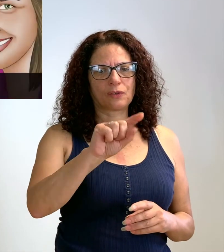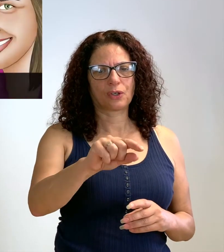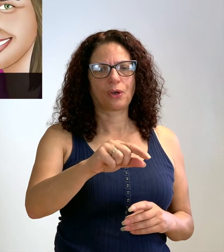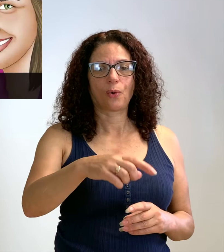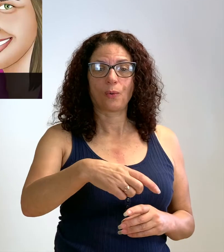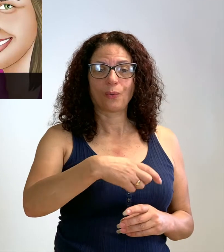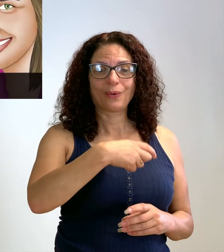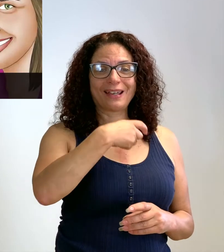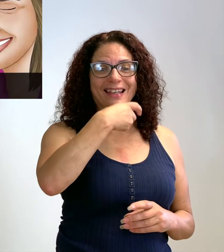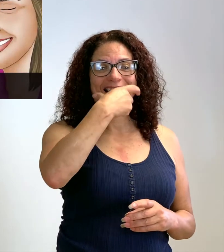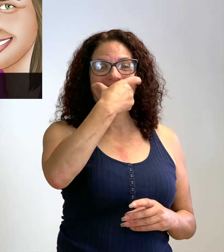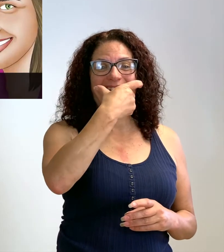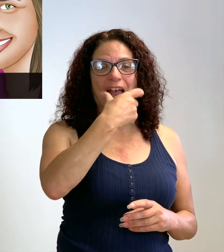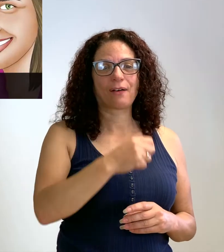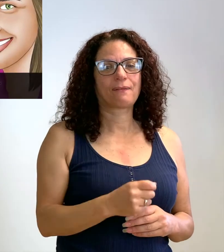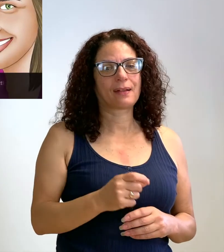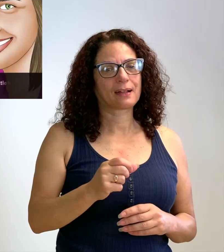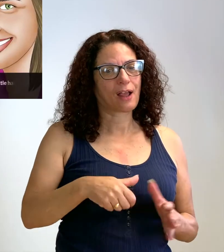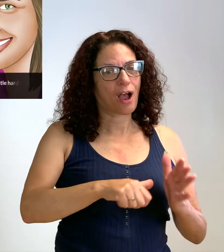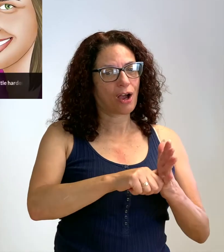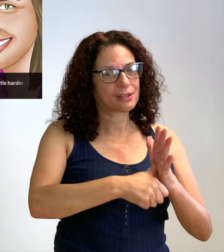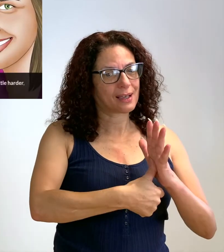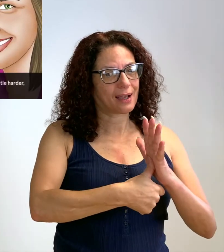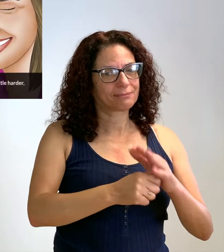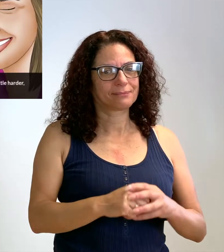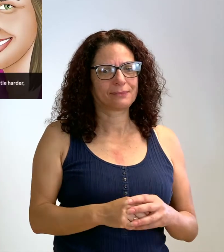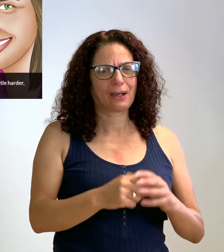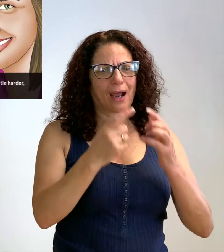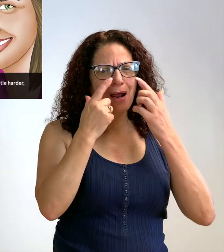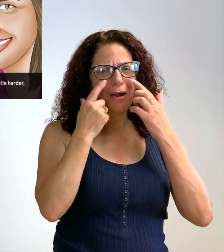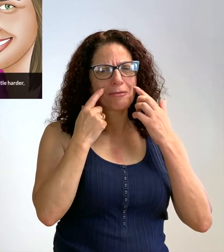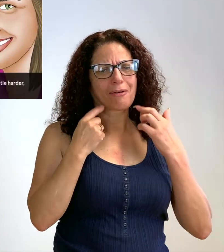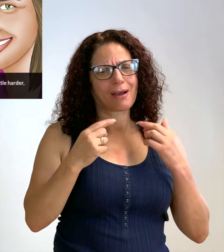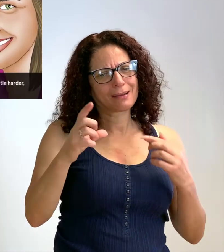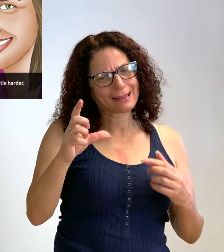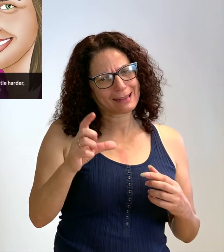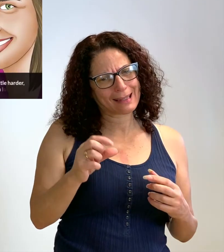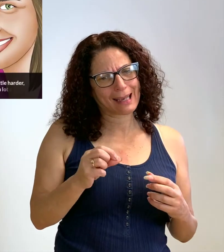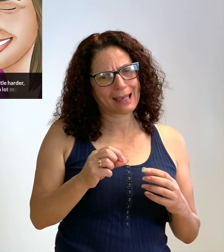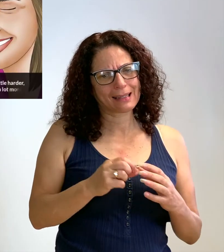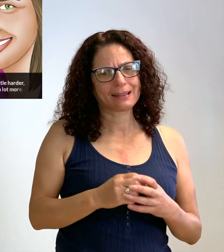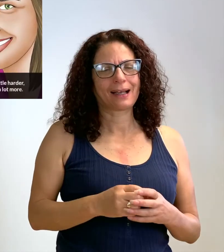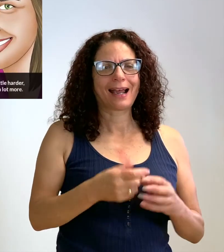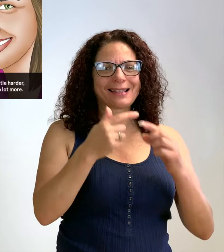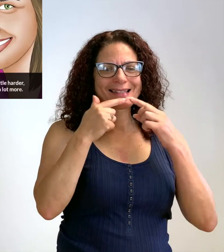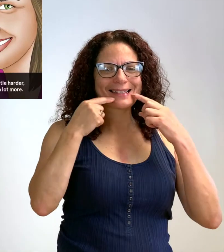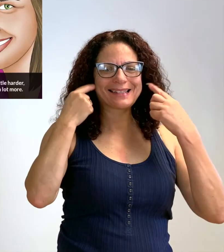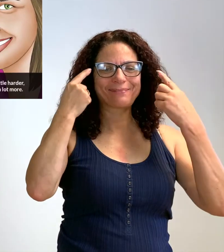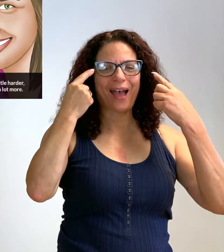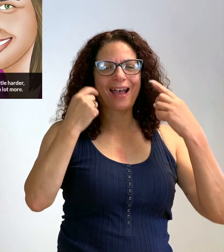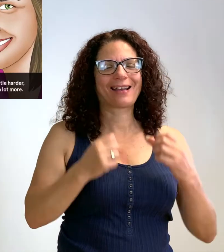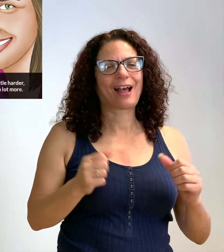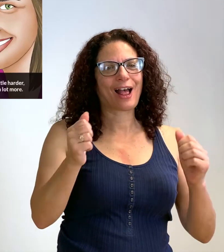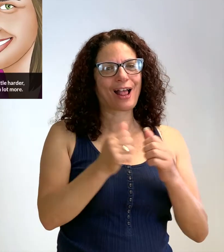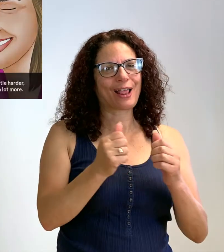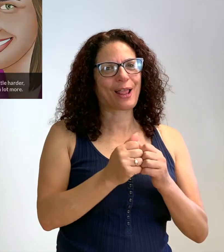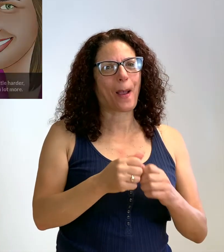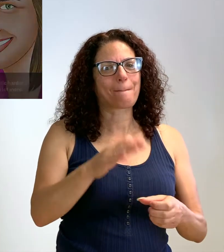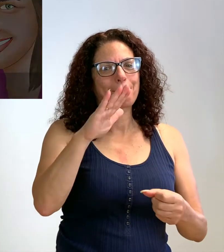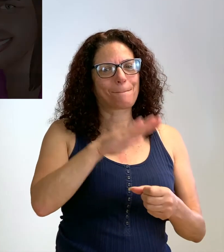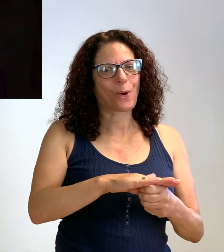Because of you, I laugh a little harder, cry a little less, and smile a lot more.